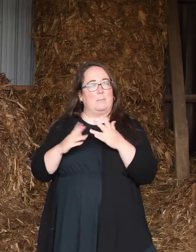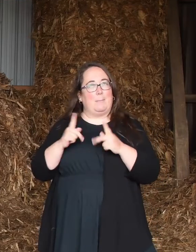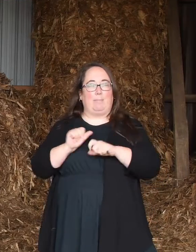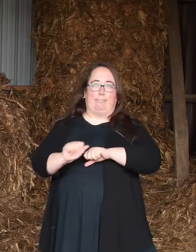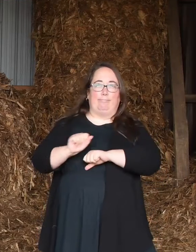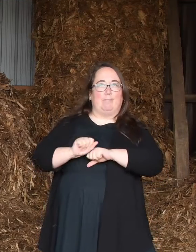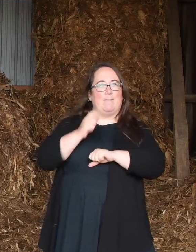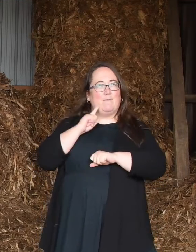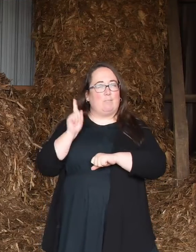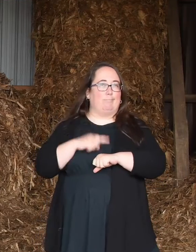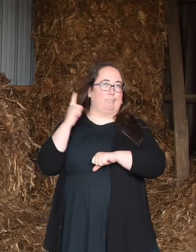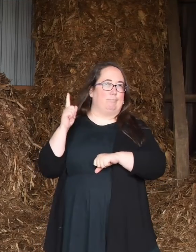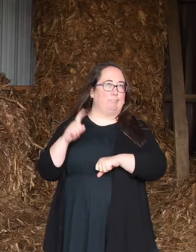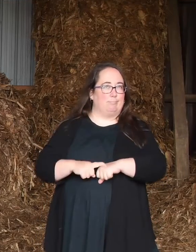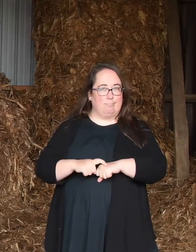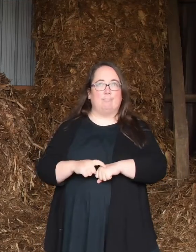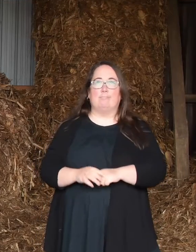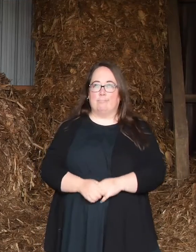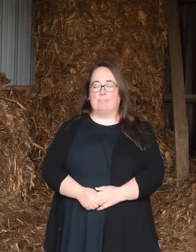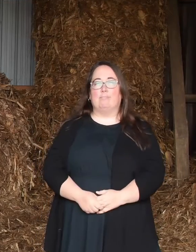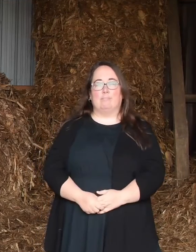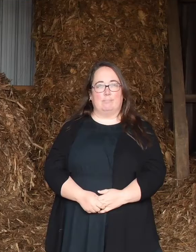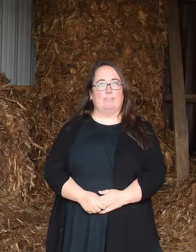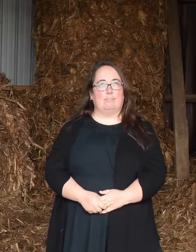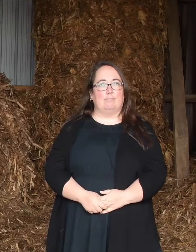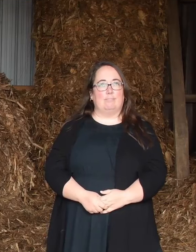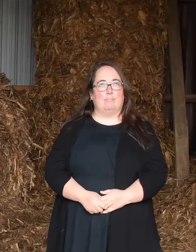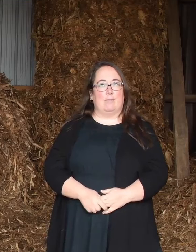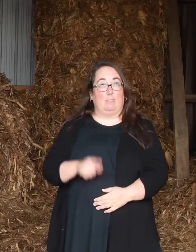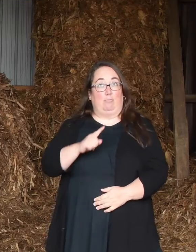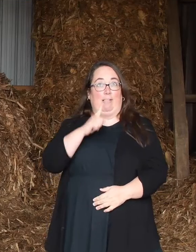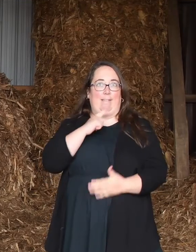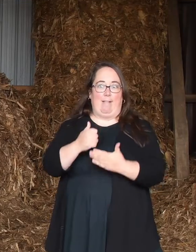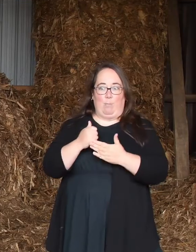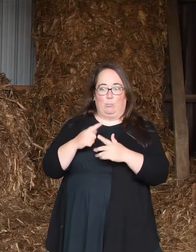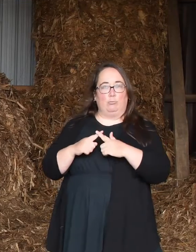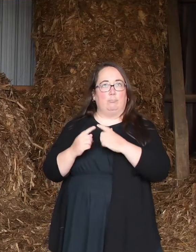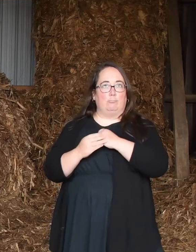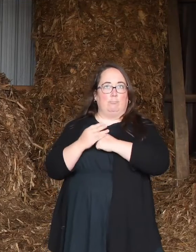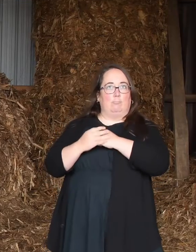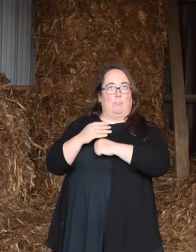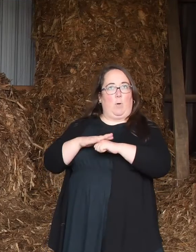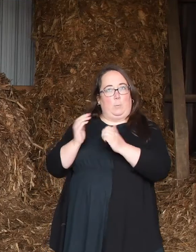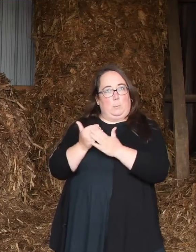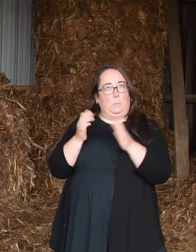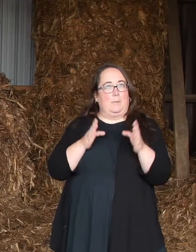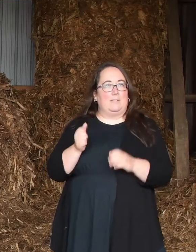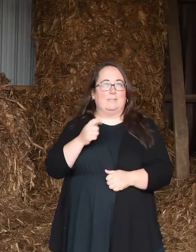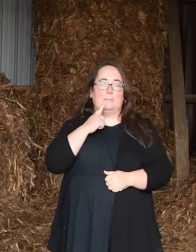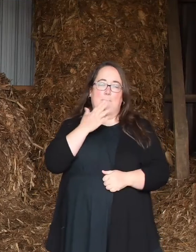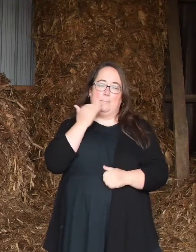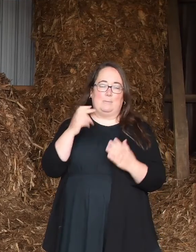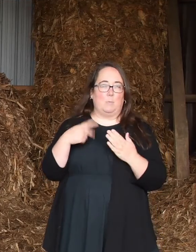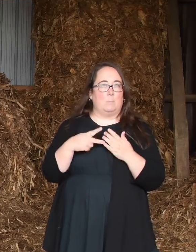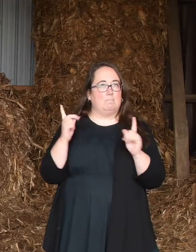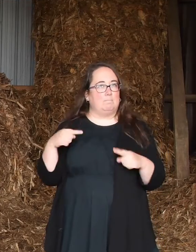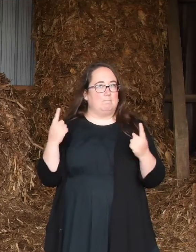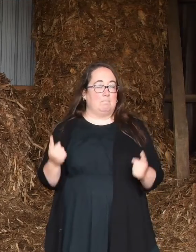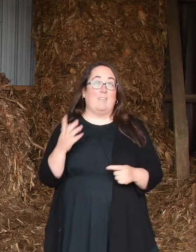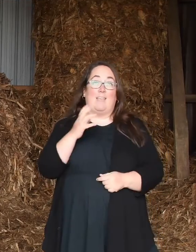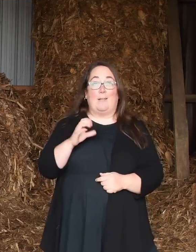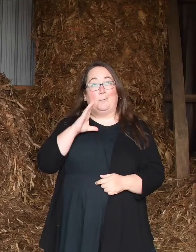have been running this program, and our consultants on the new general plan have said it's one of the best programs they've ever seen.